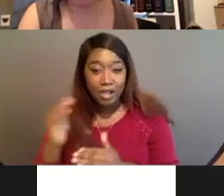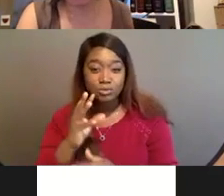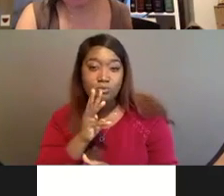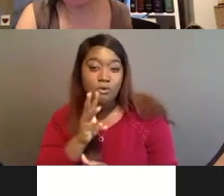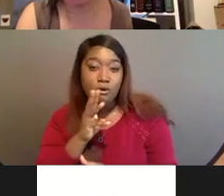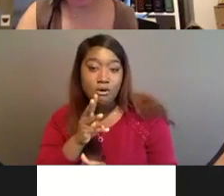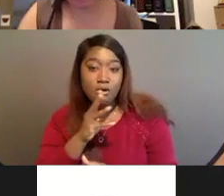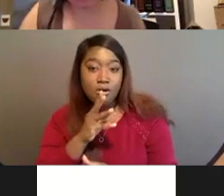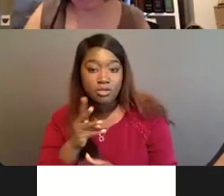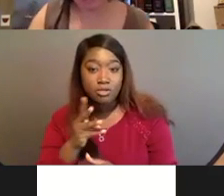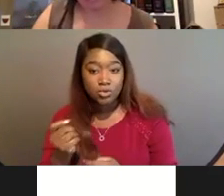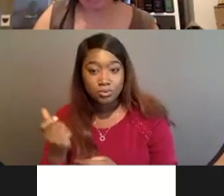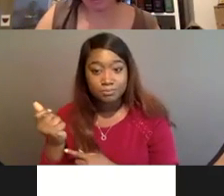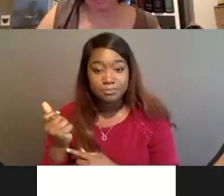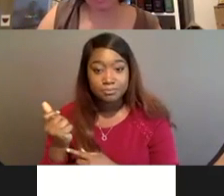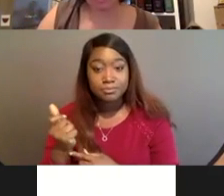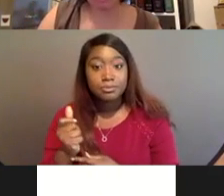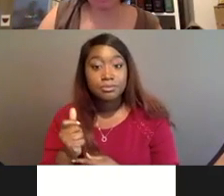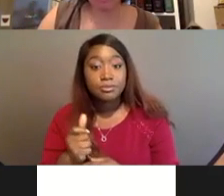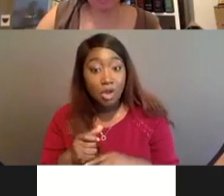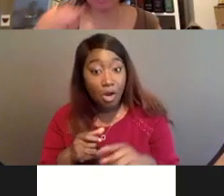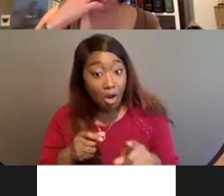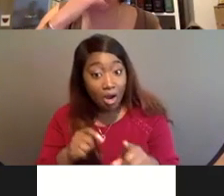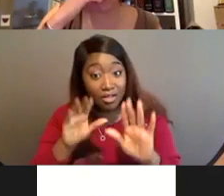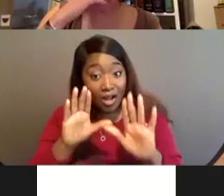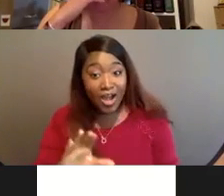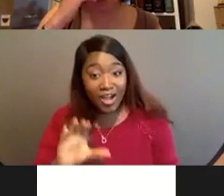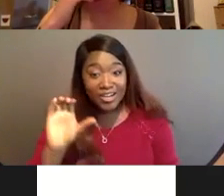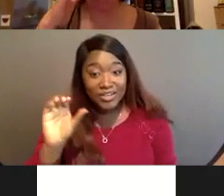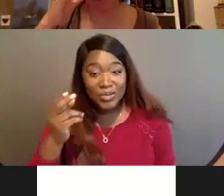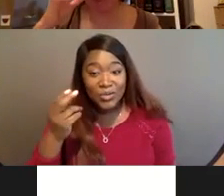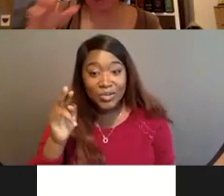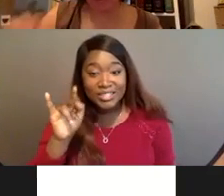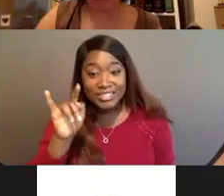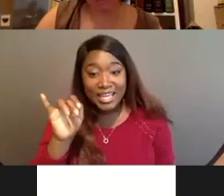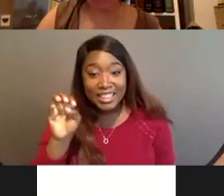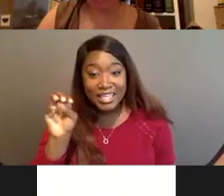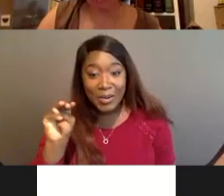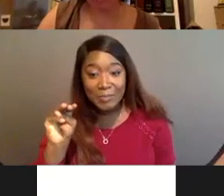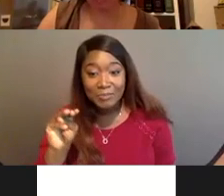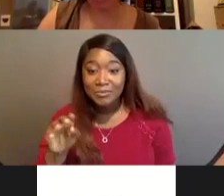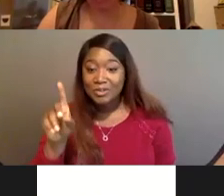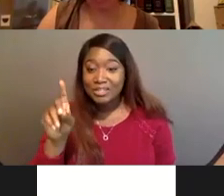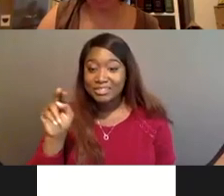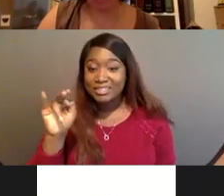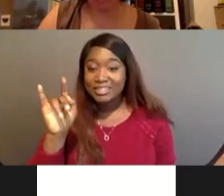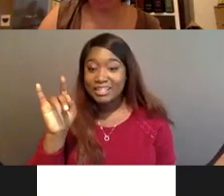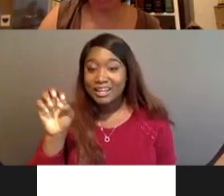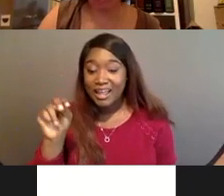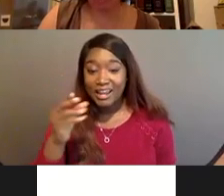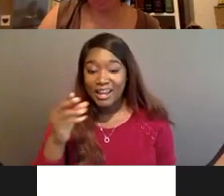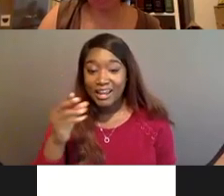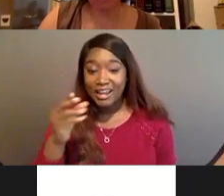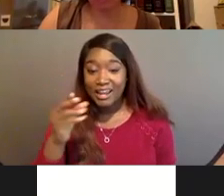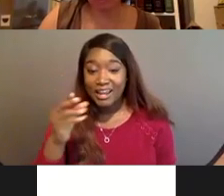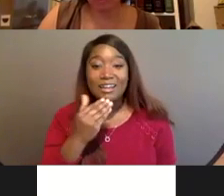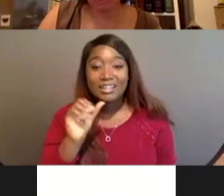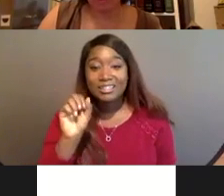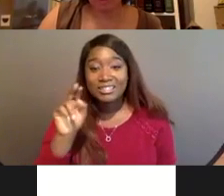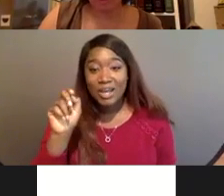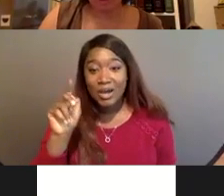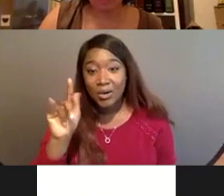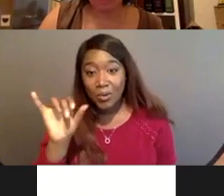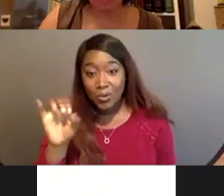Hey, Vivian, that's awesome. Chrysanthemum, dandelion, and honeysuckle. Yeah, dandelion's got sort of an antibacterial, little bit of a bitter quality to